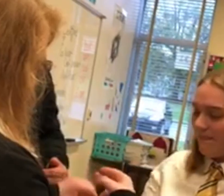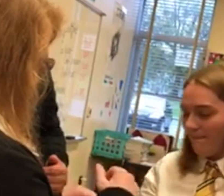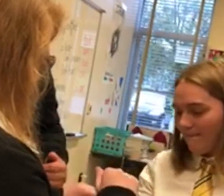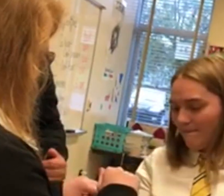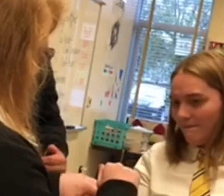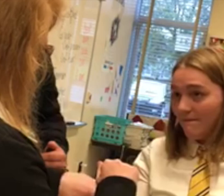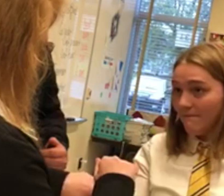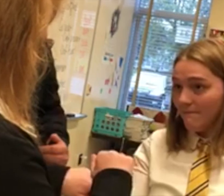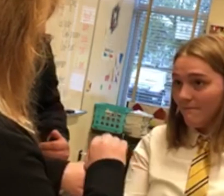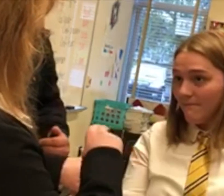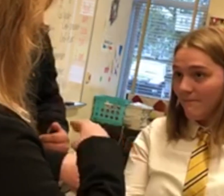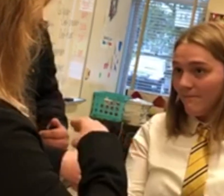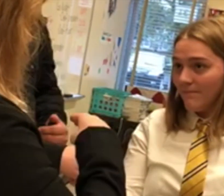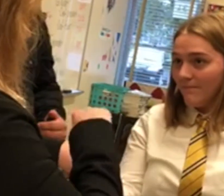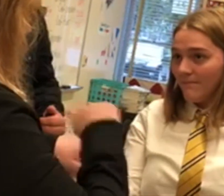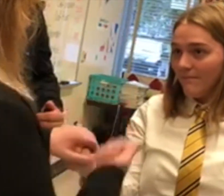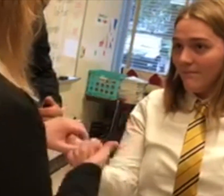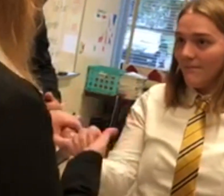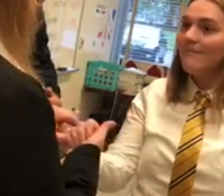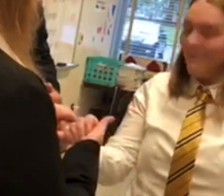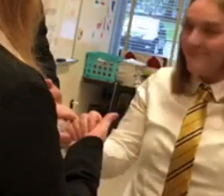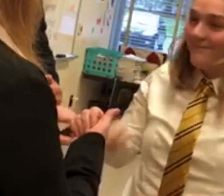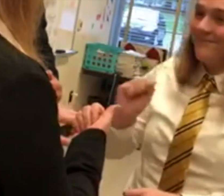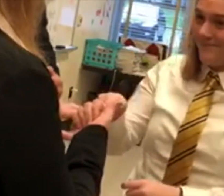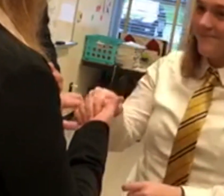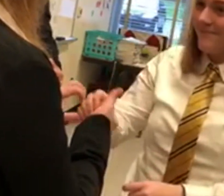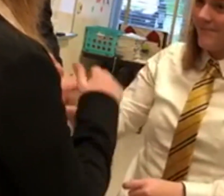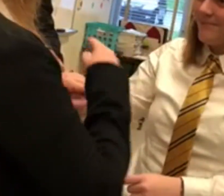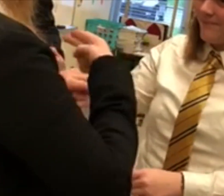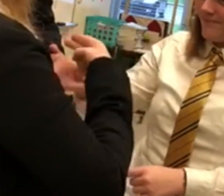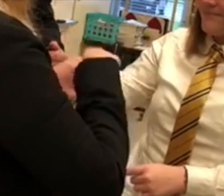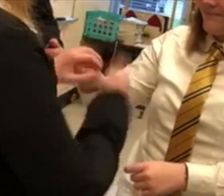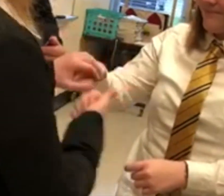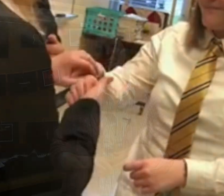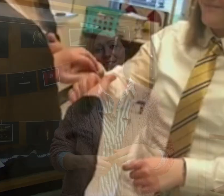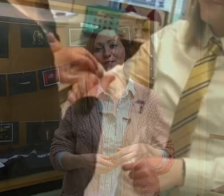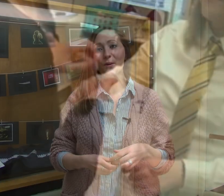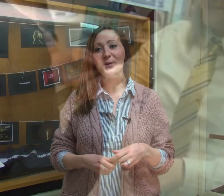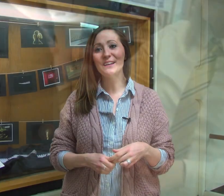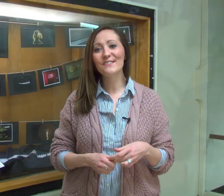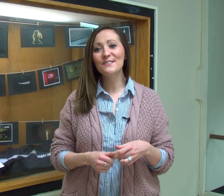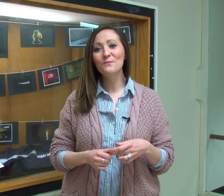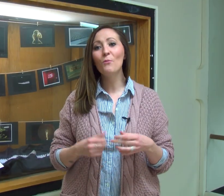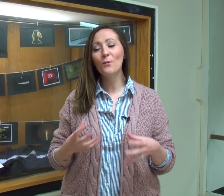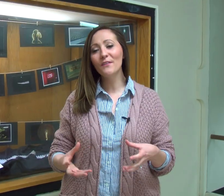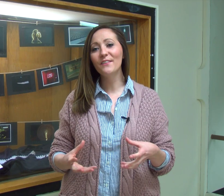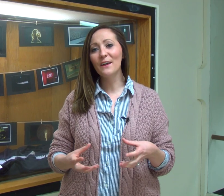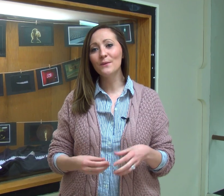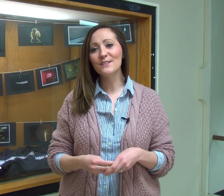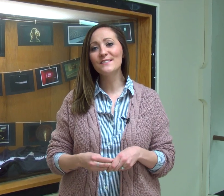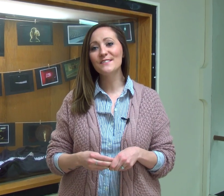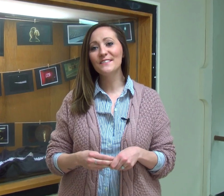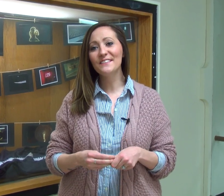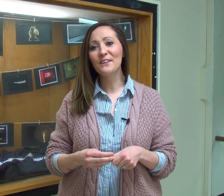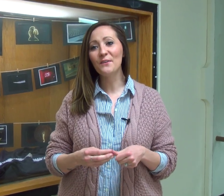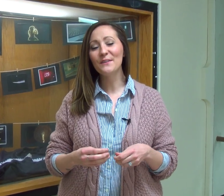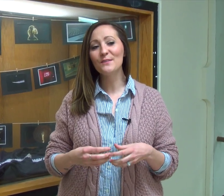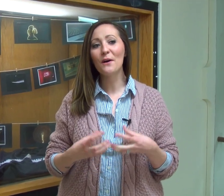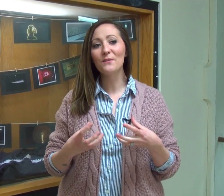life and that's just something that you know you can't really teach you have to experience so it's more about the language it's you know it's about